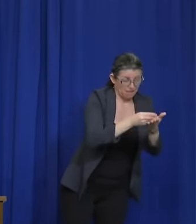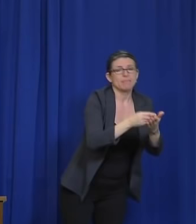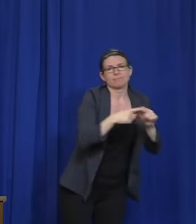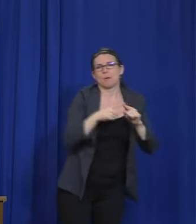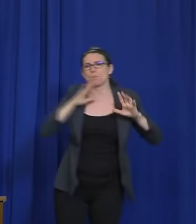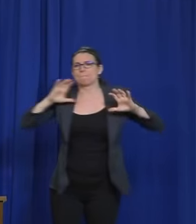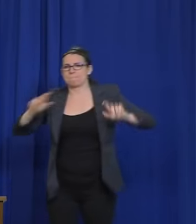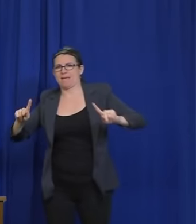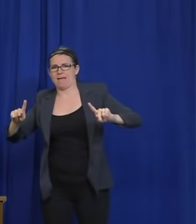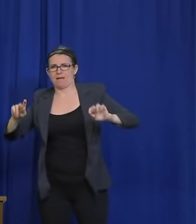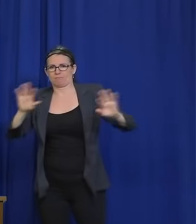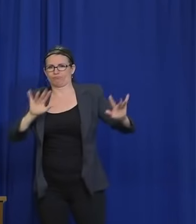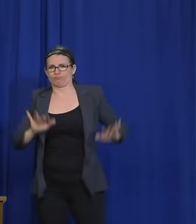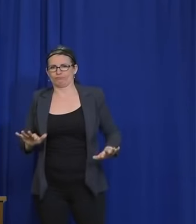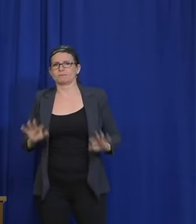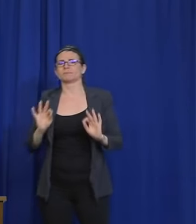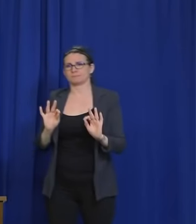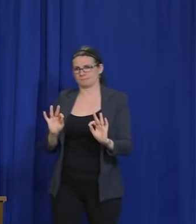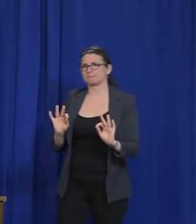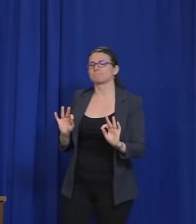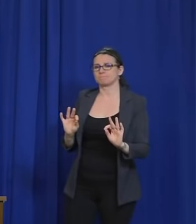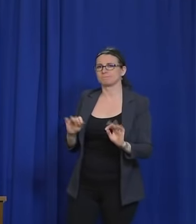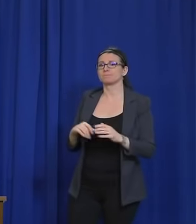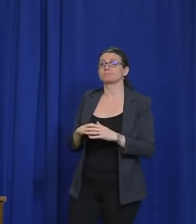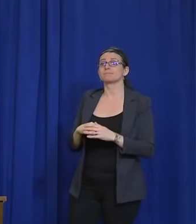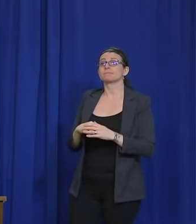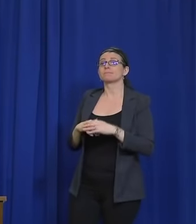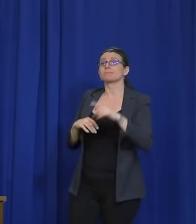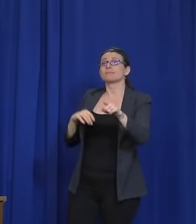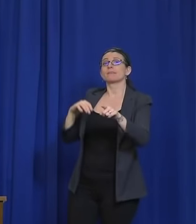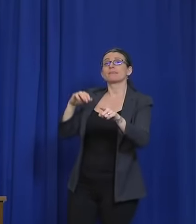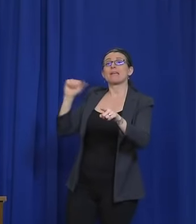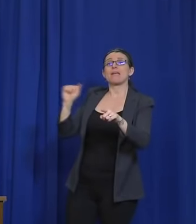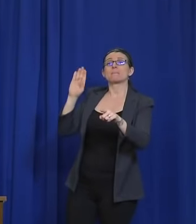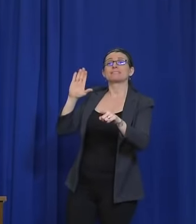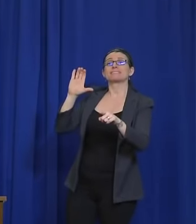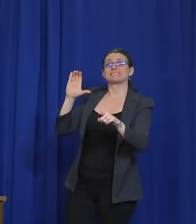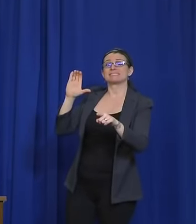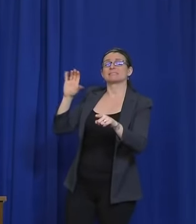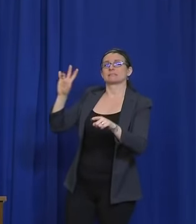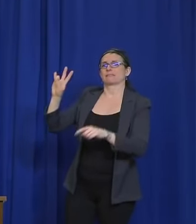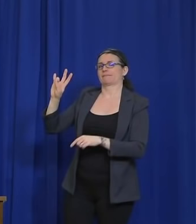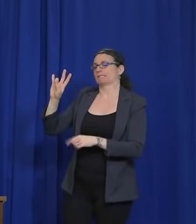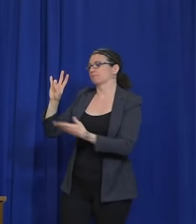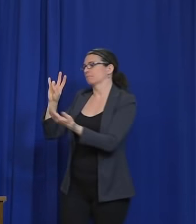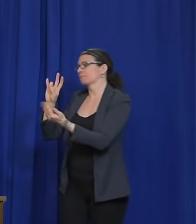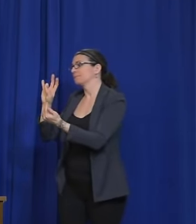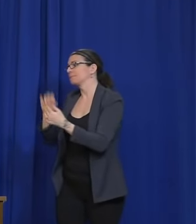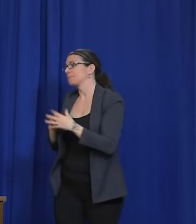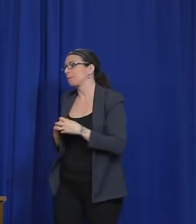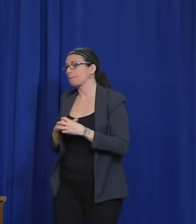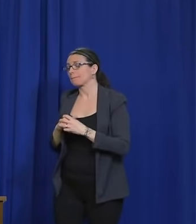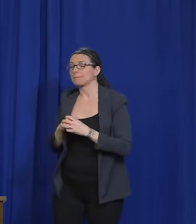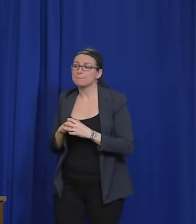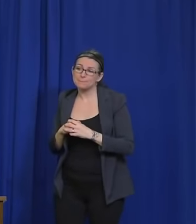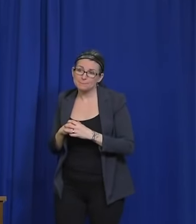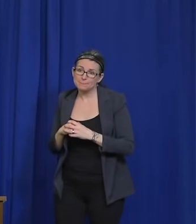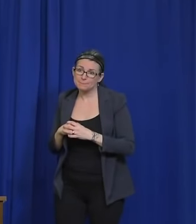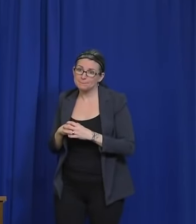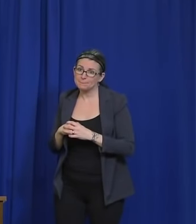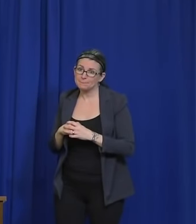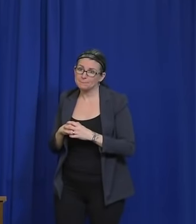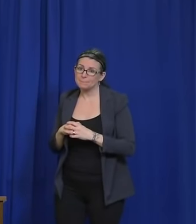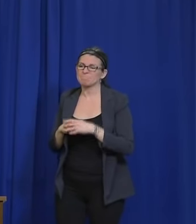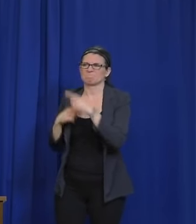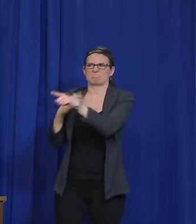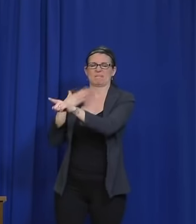from TJ Tremble from ABC7. TJ, what is your question? Good Good afternoon. Thank you. This is for Commissioner Lambrow.